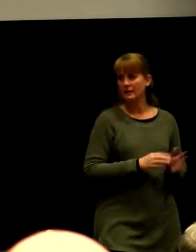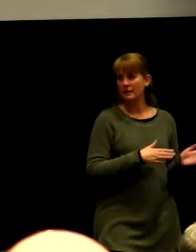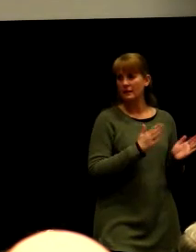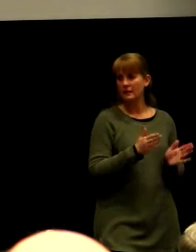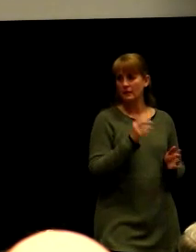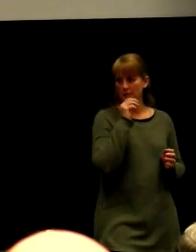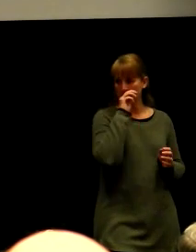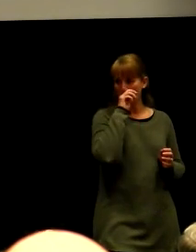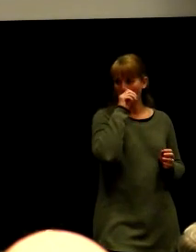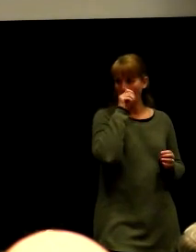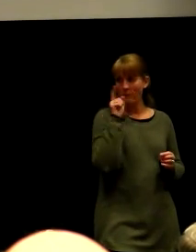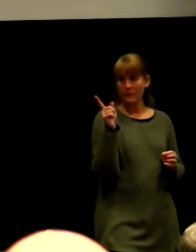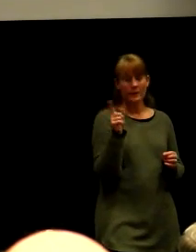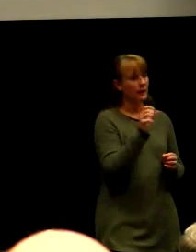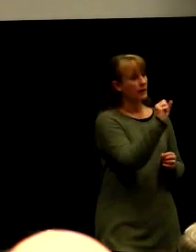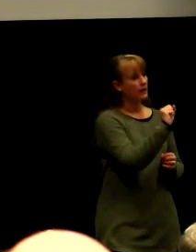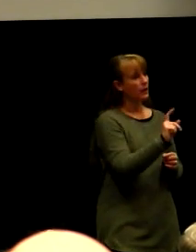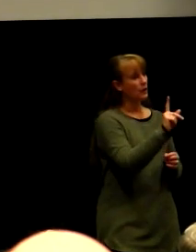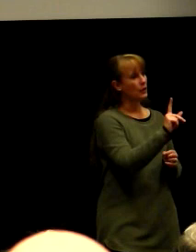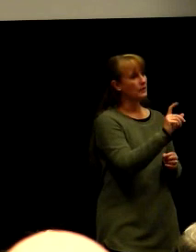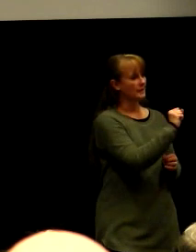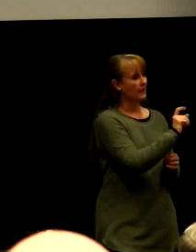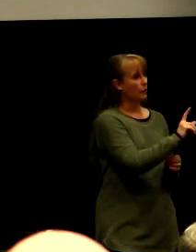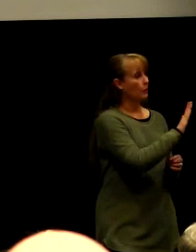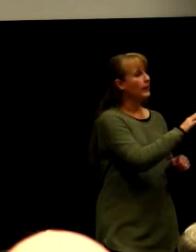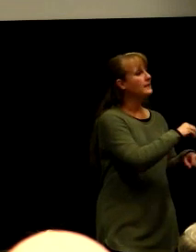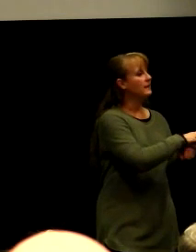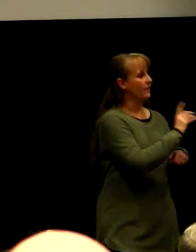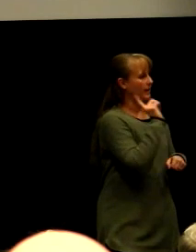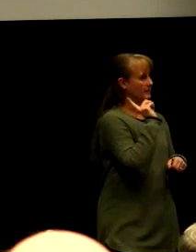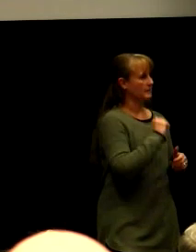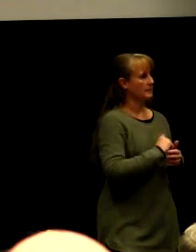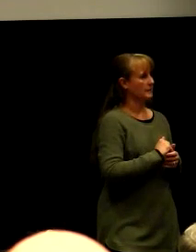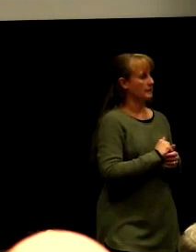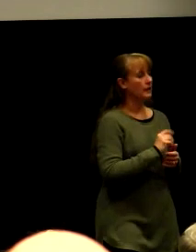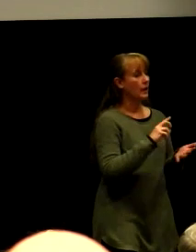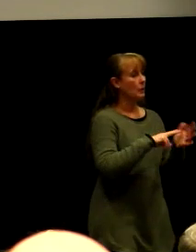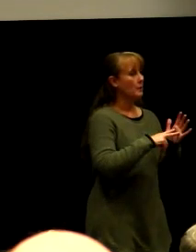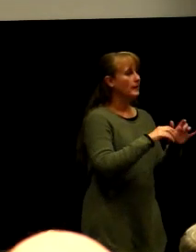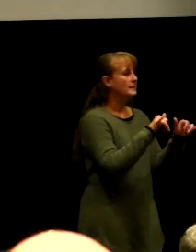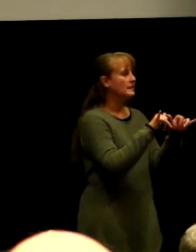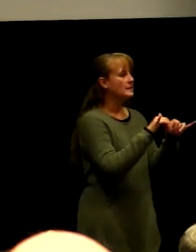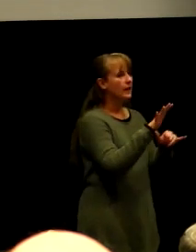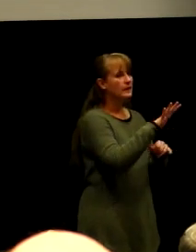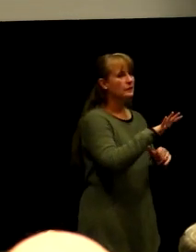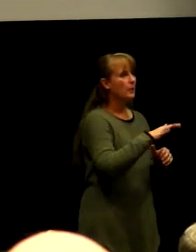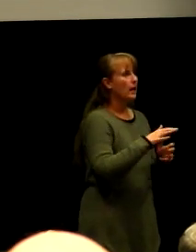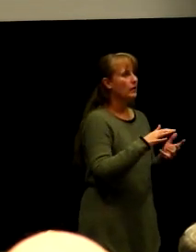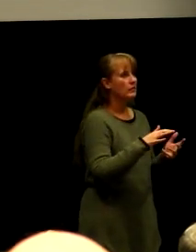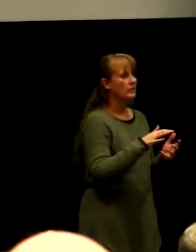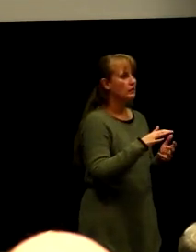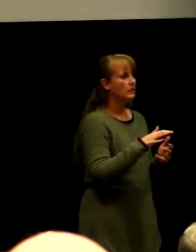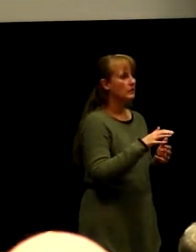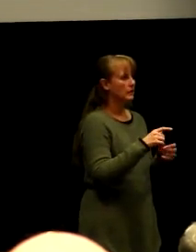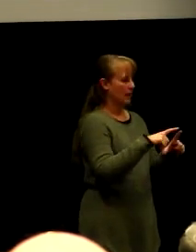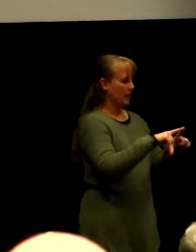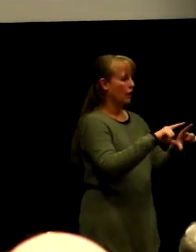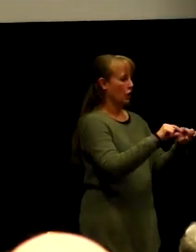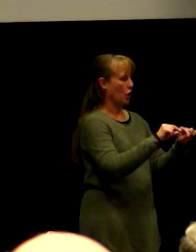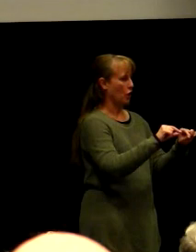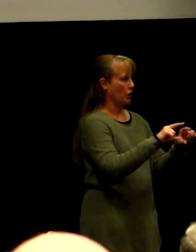One. These are Kubrick's effects. And we're talking about the size of about a playing card.